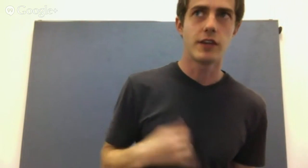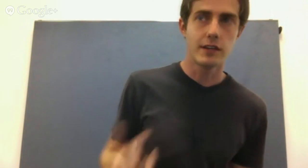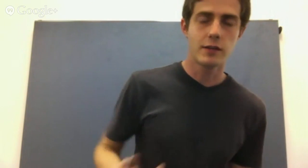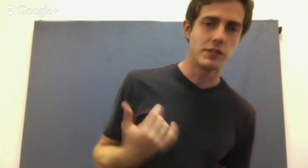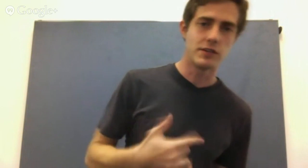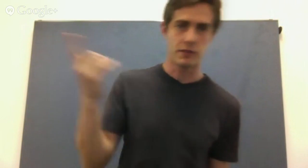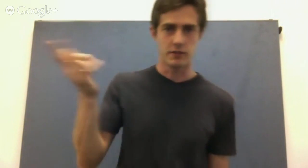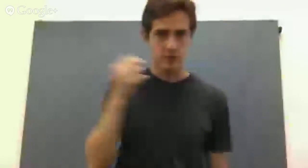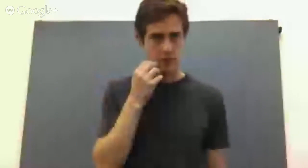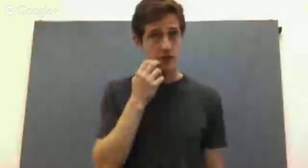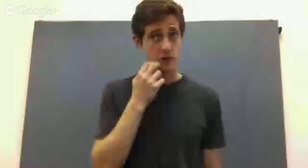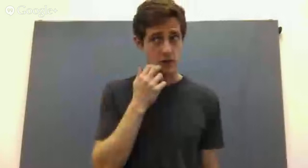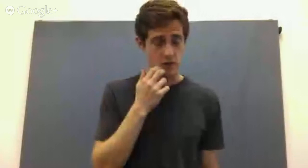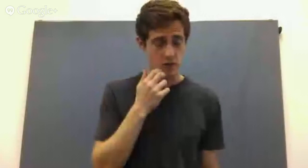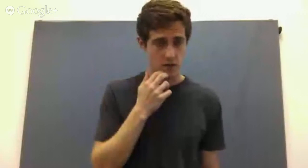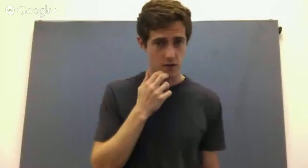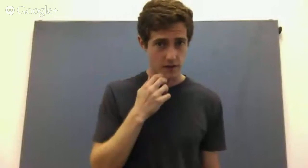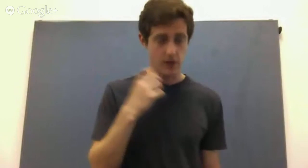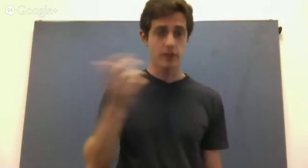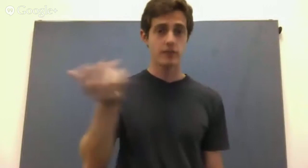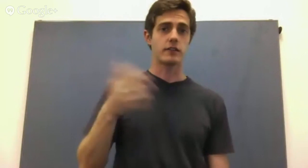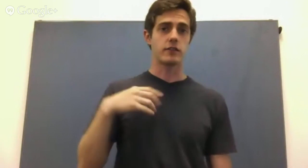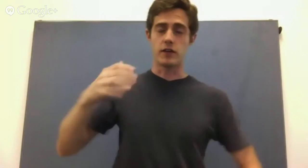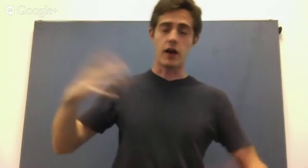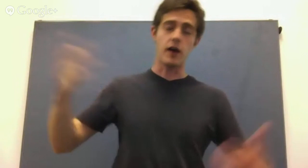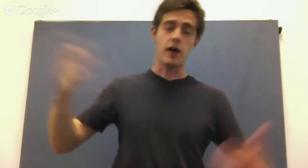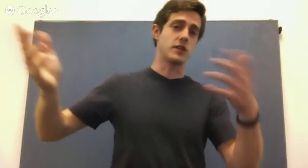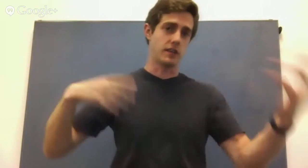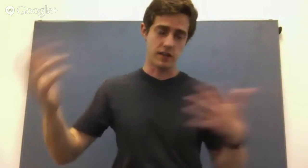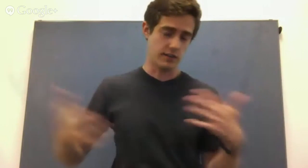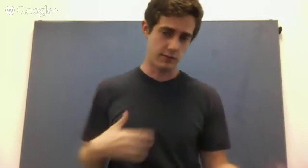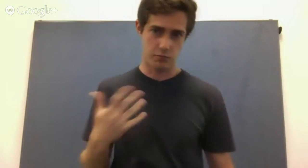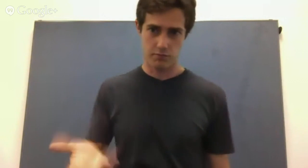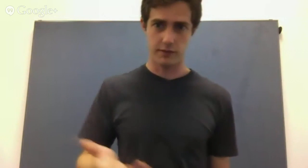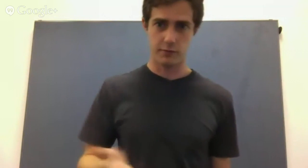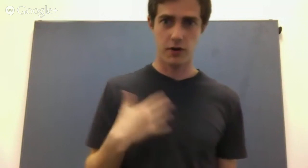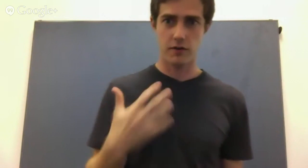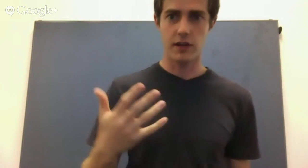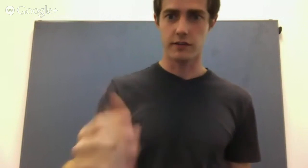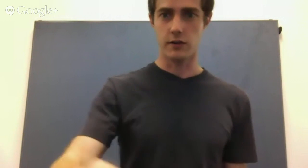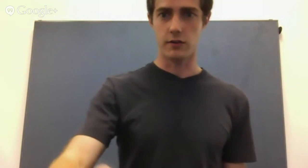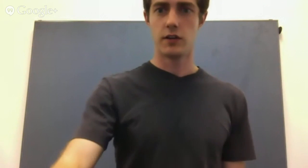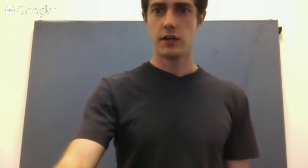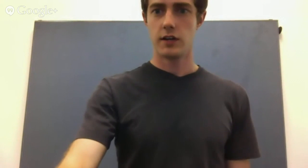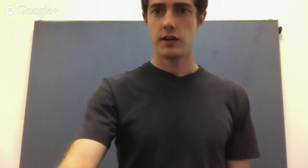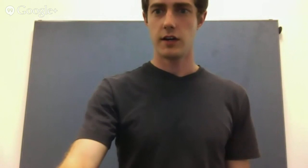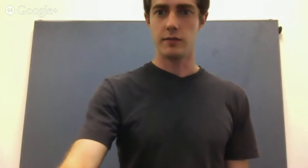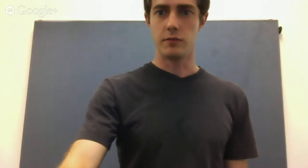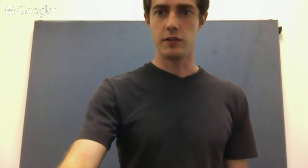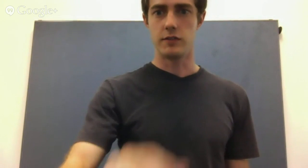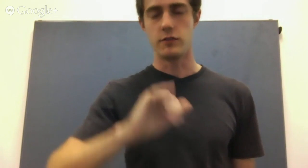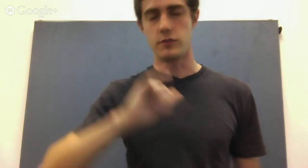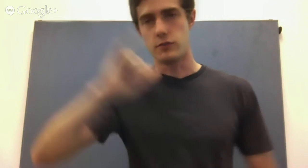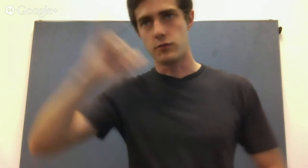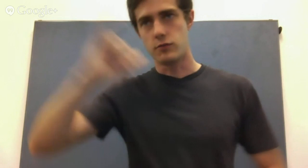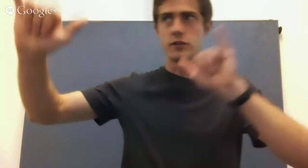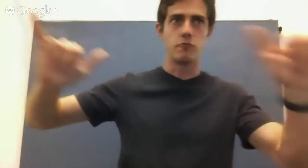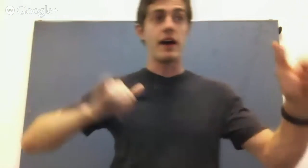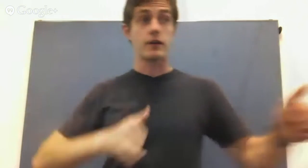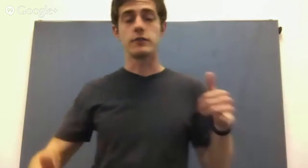the sign can be different depending on the context, on the object. Like that's part of ASL. Is the direction